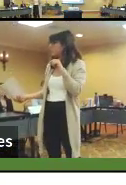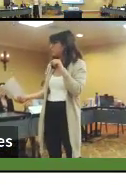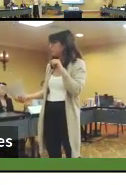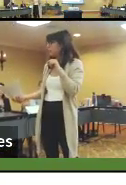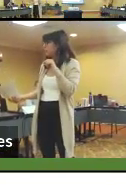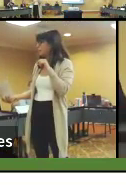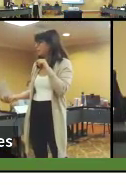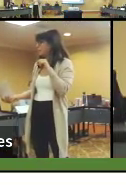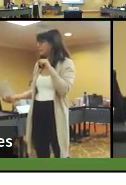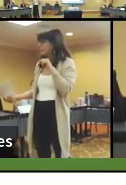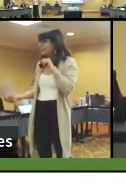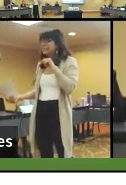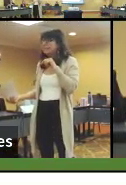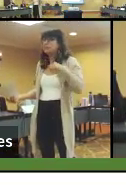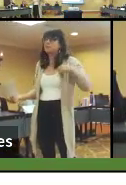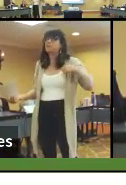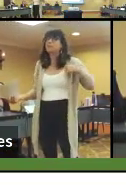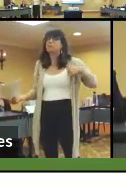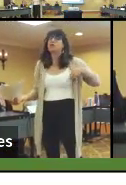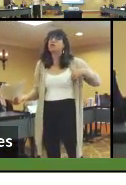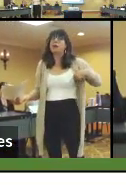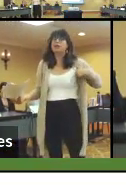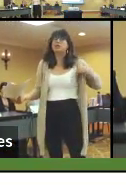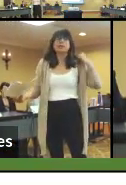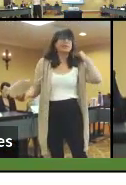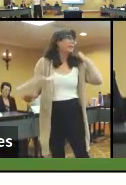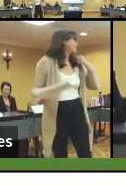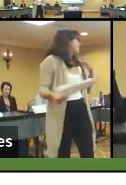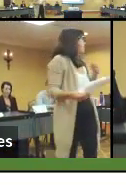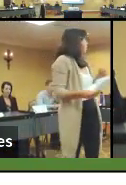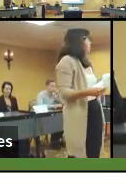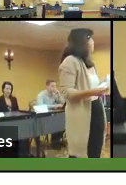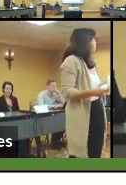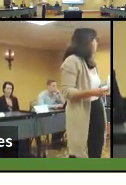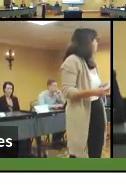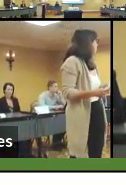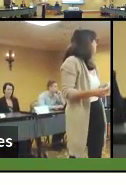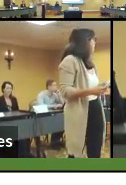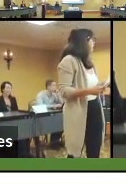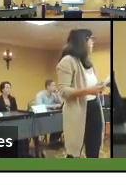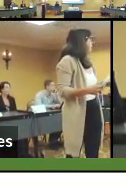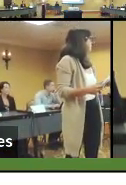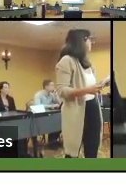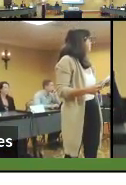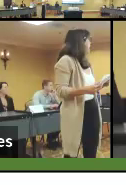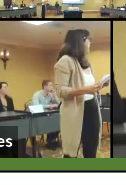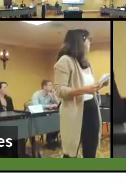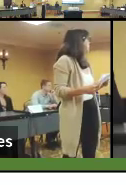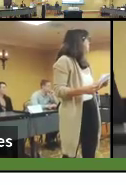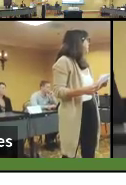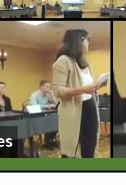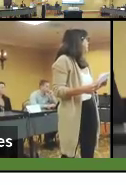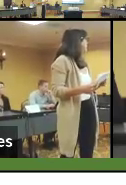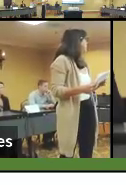everyone in here is pretty quiet. So we'll do our best to enunciate. Sorry about that, folks on Zoom. All right,